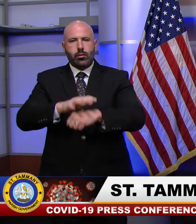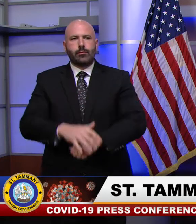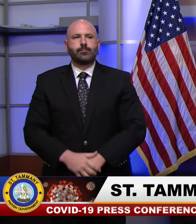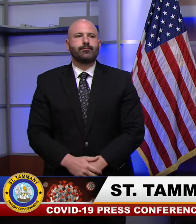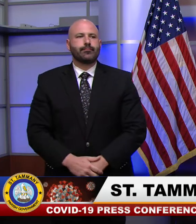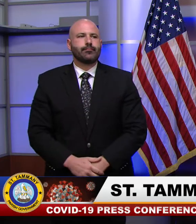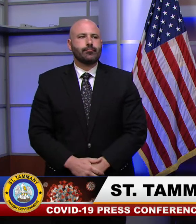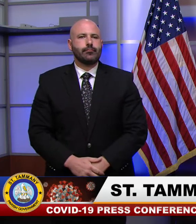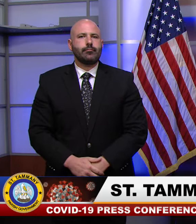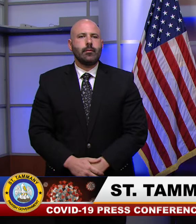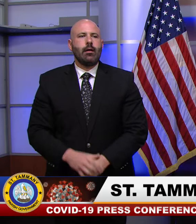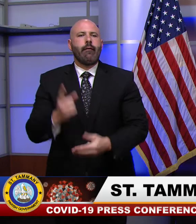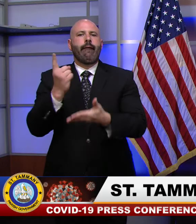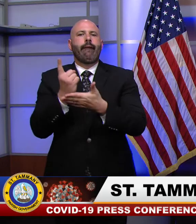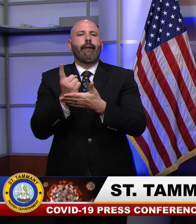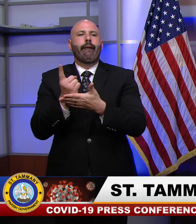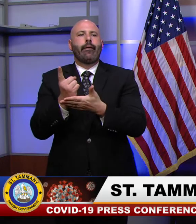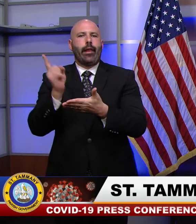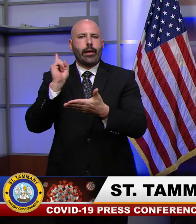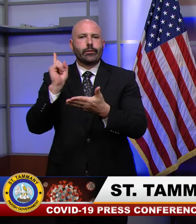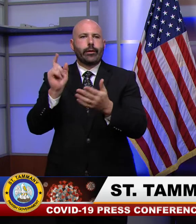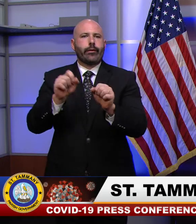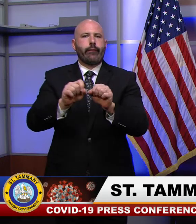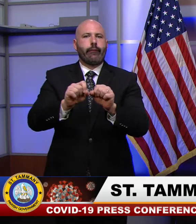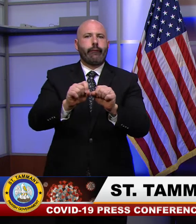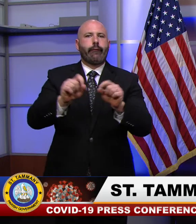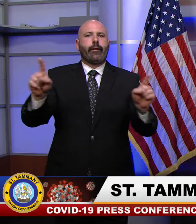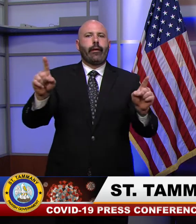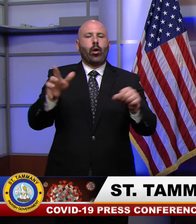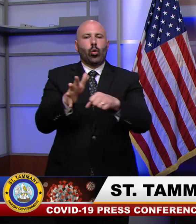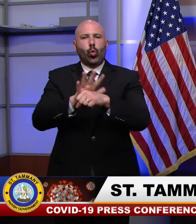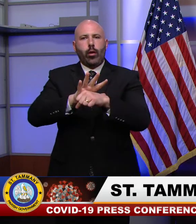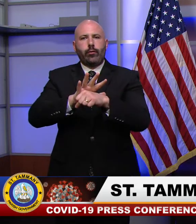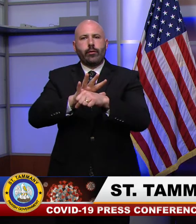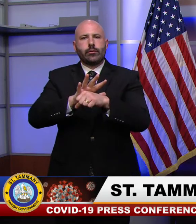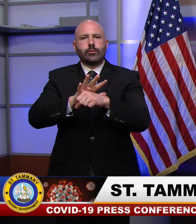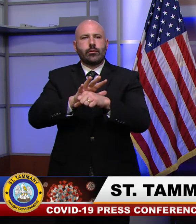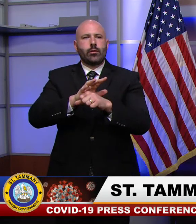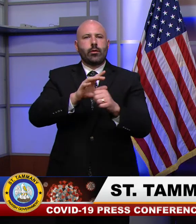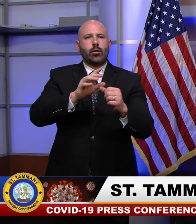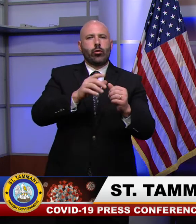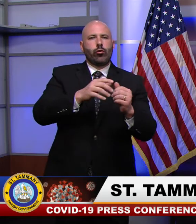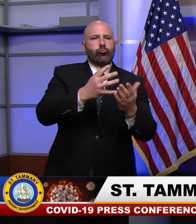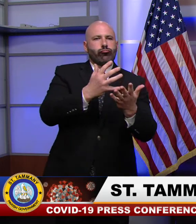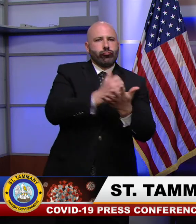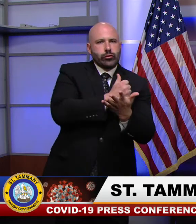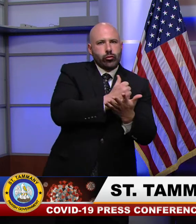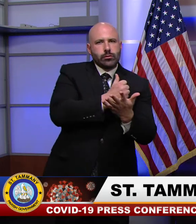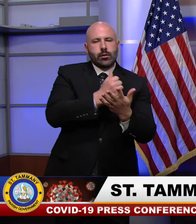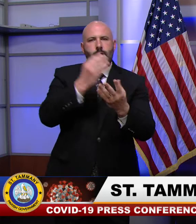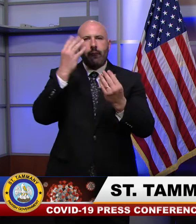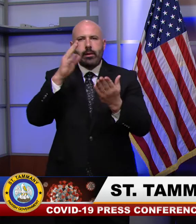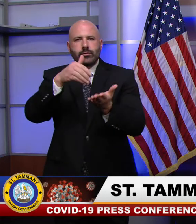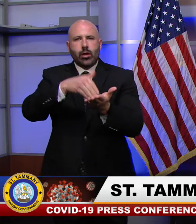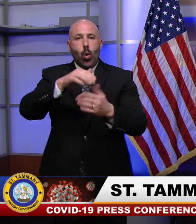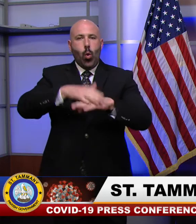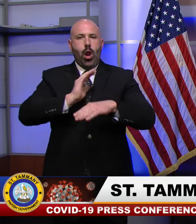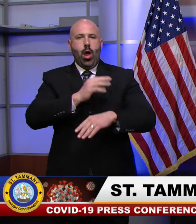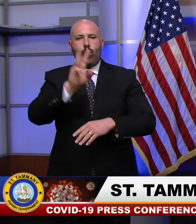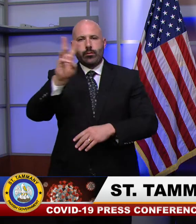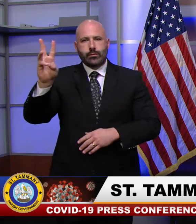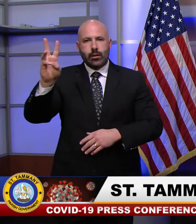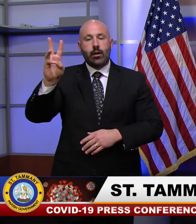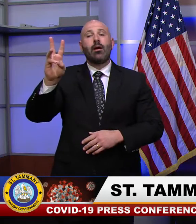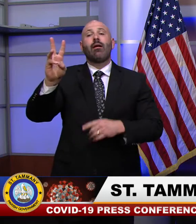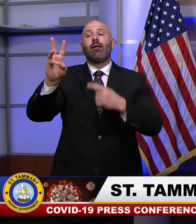launched the Coronavirus Resource and Information Center on our website. That website is